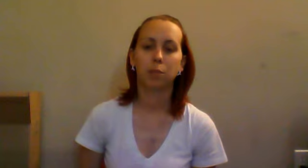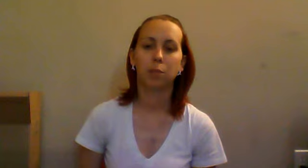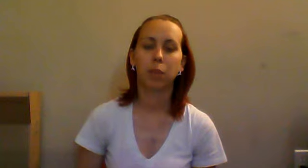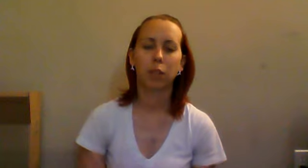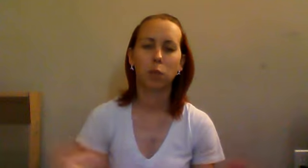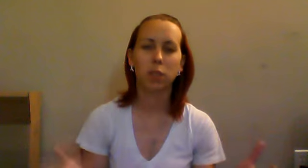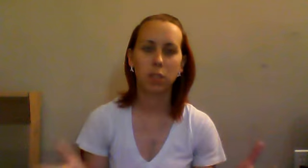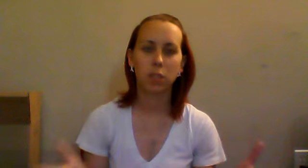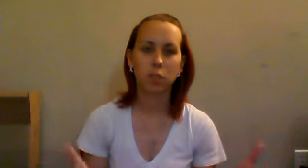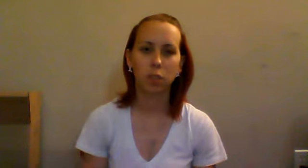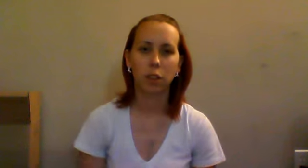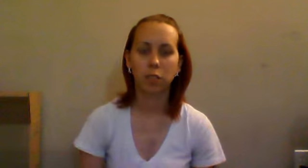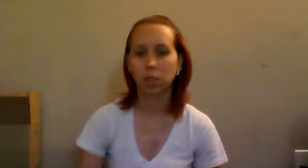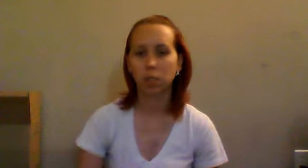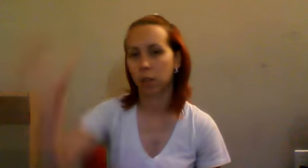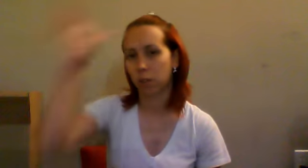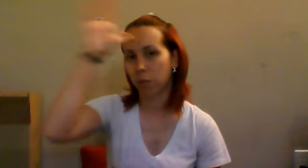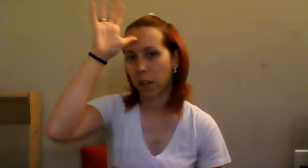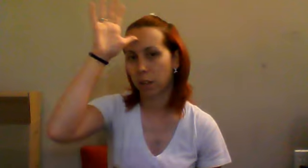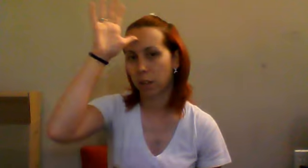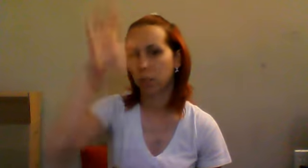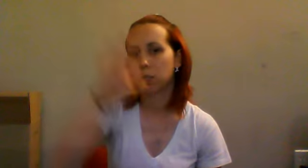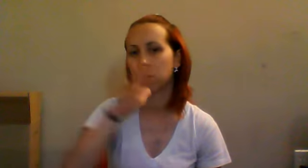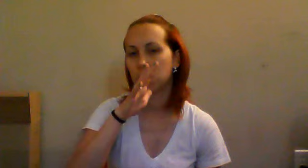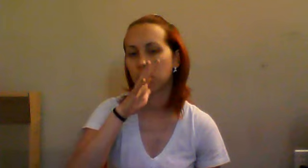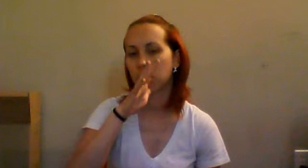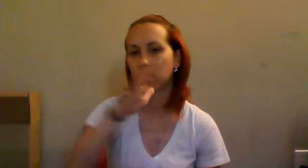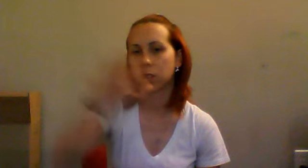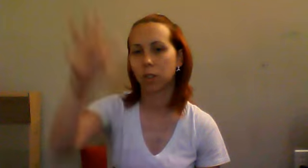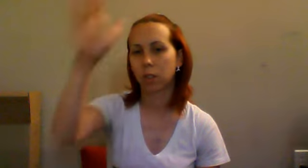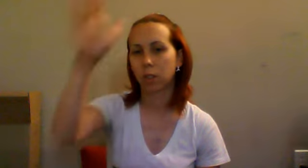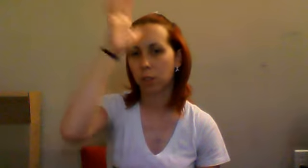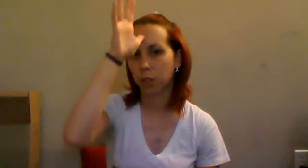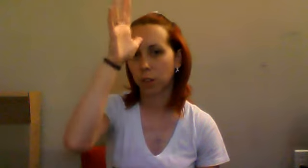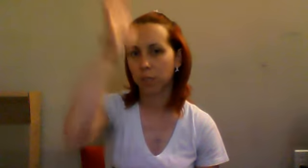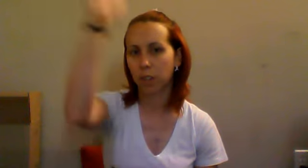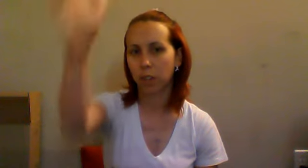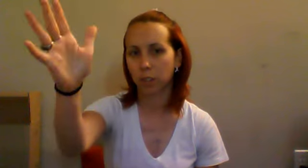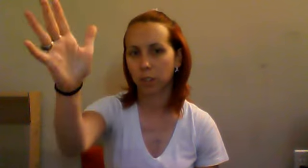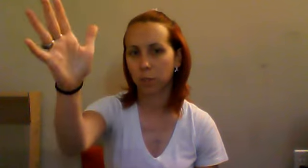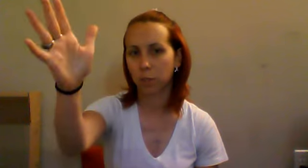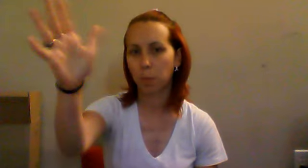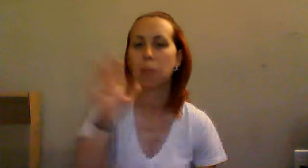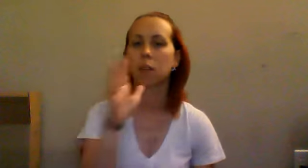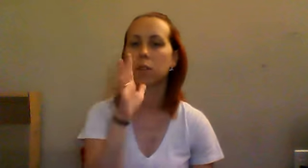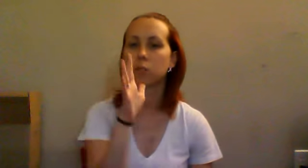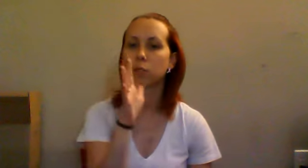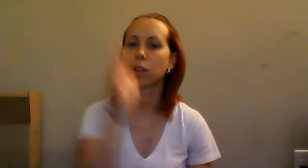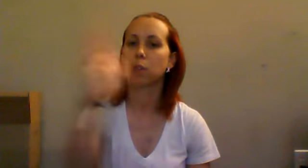But the ones that you should only ever have to deal with are father, mother, grandfather,